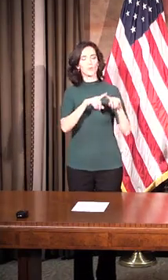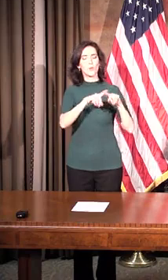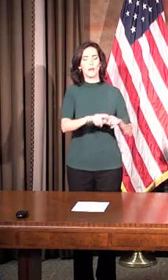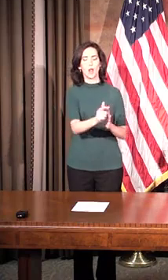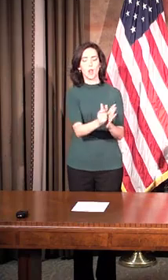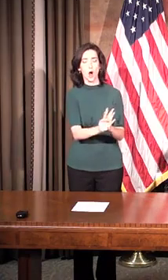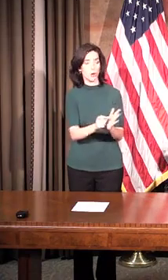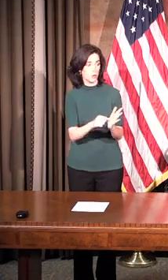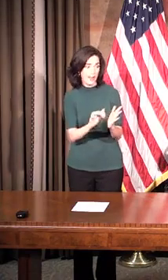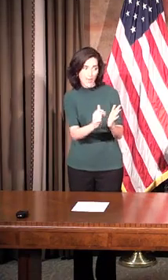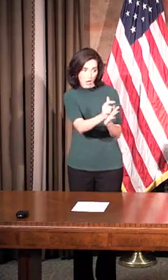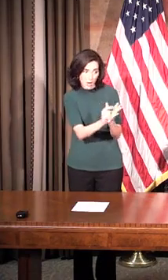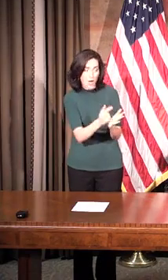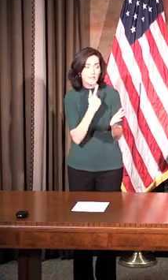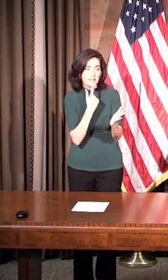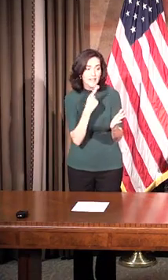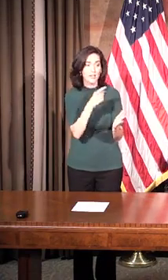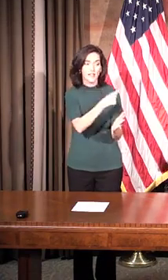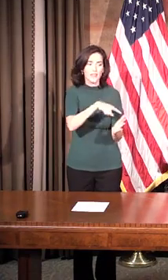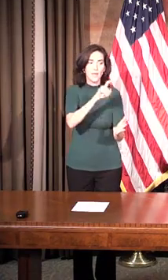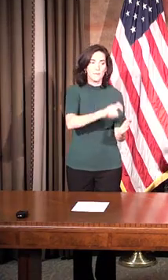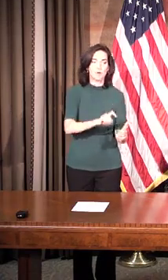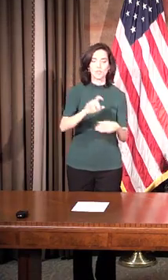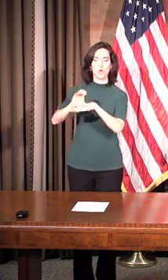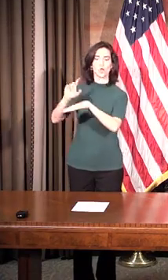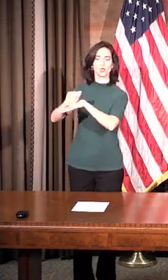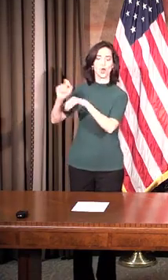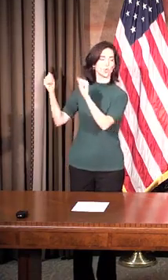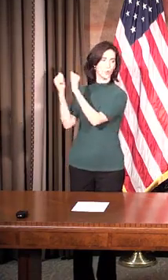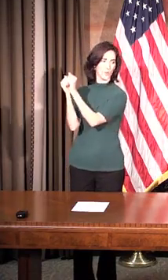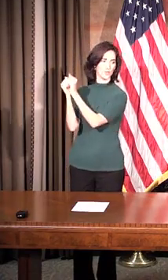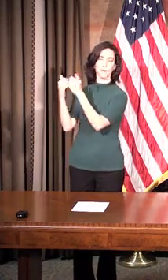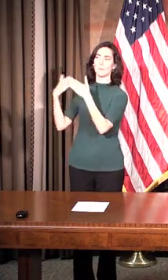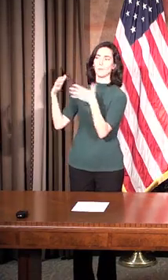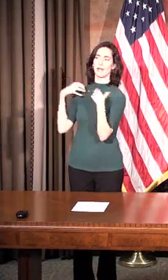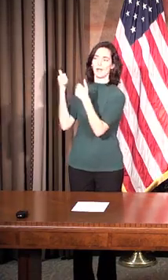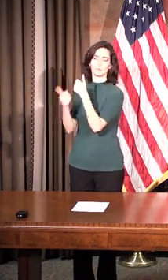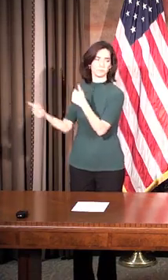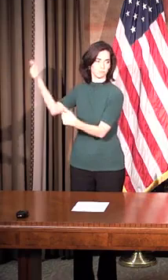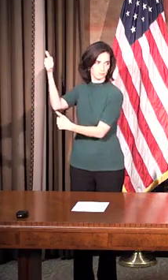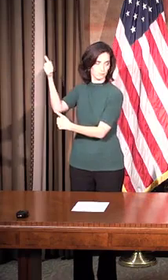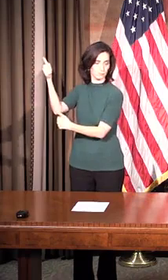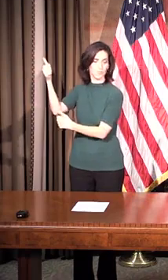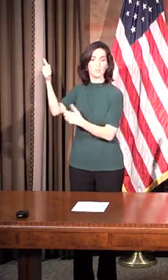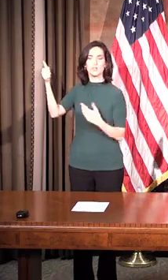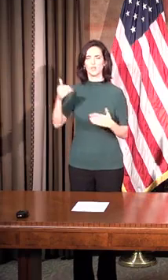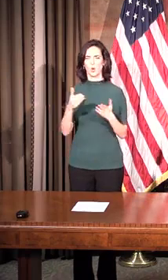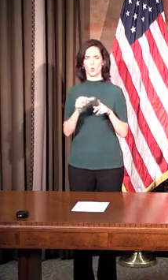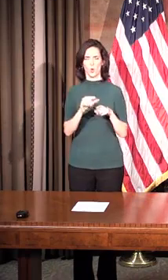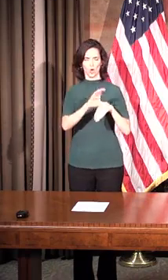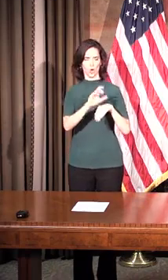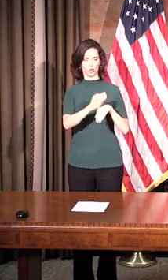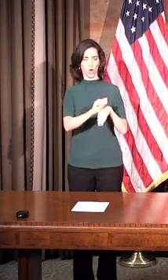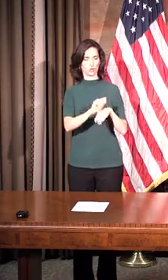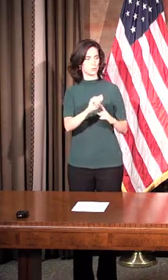Health, before doing that. And of course, the word consult is used in the statute, and it's got to mean something. Well, they didn't